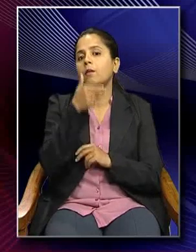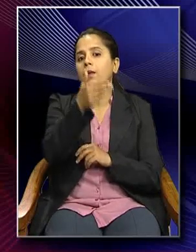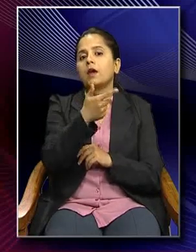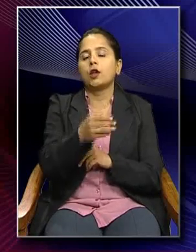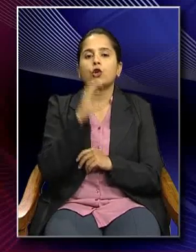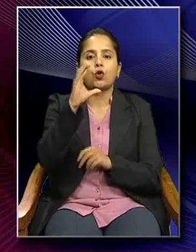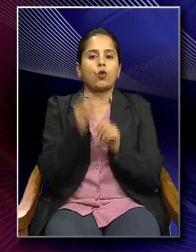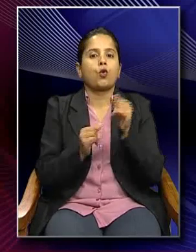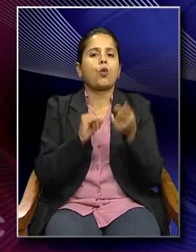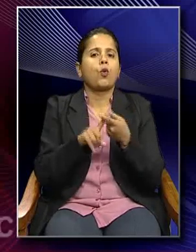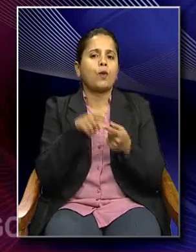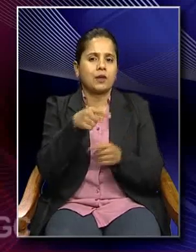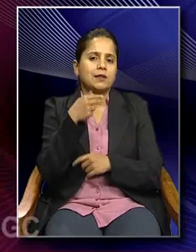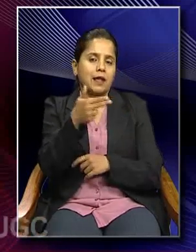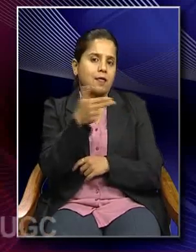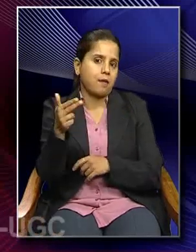causa sui.